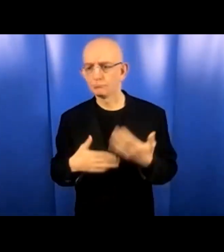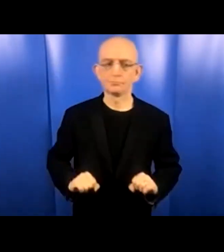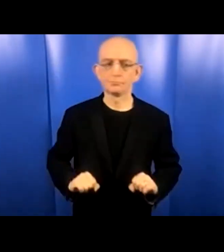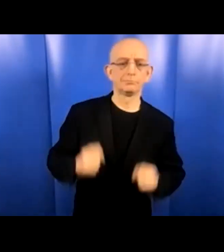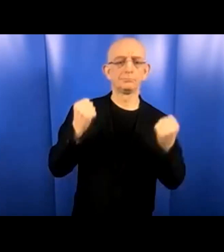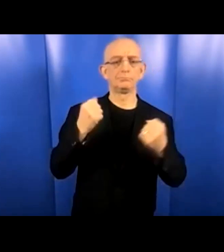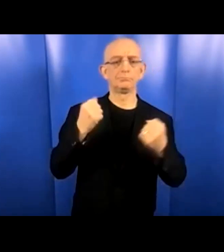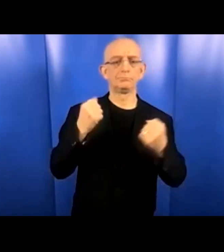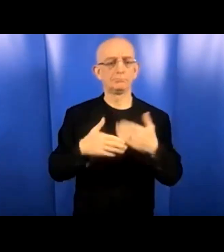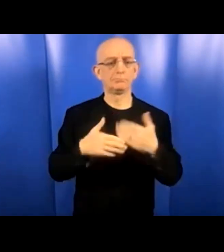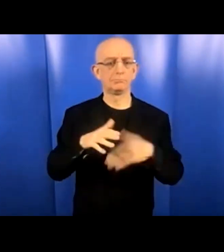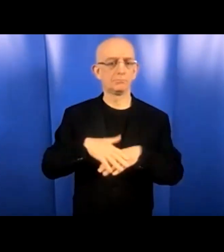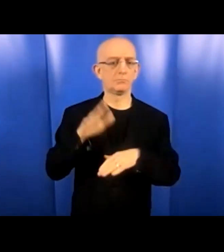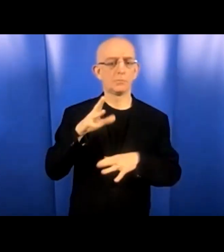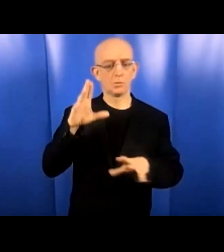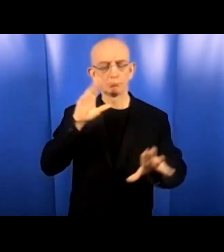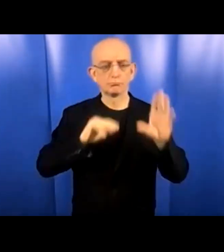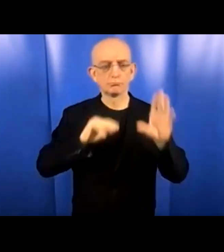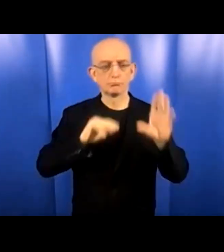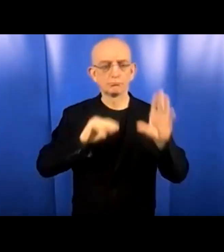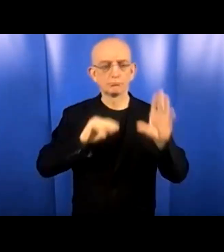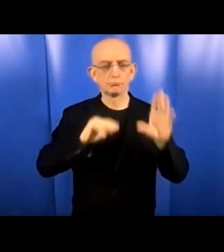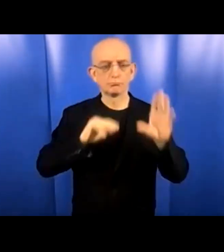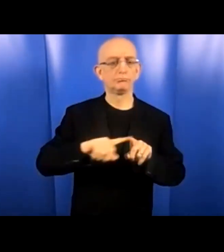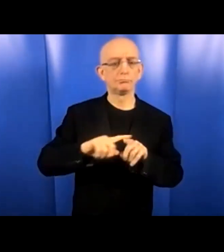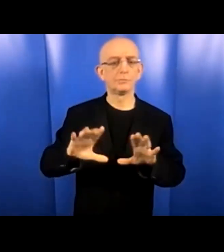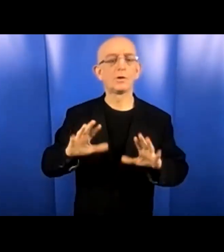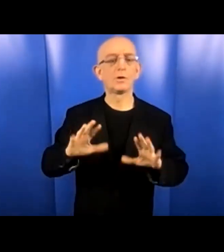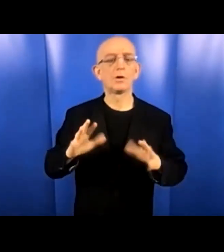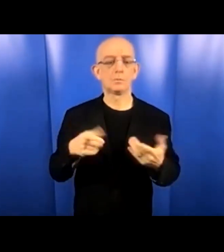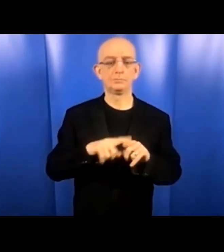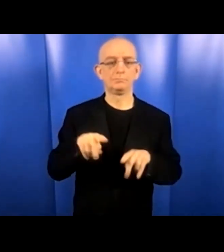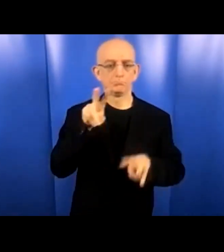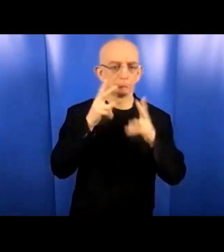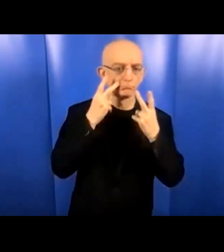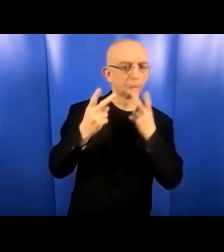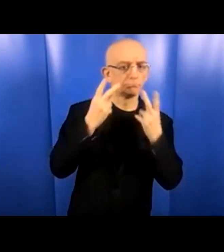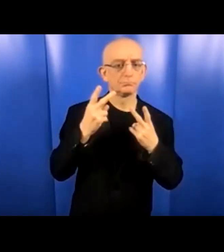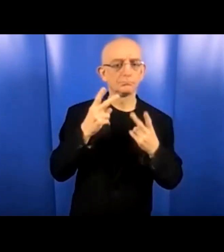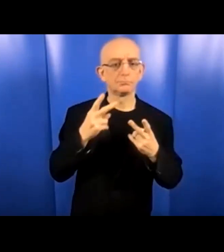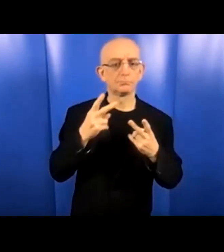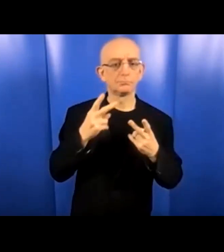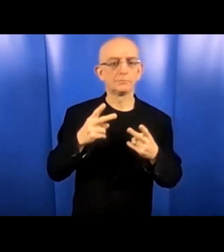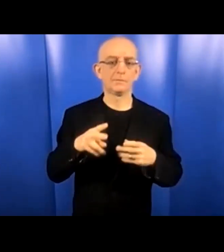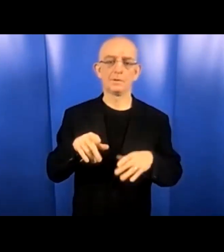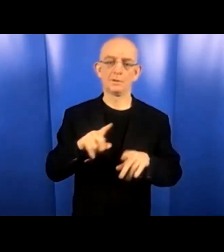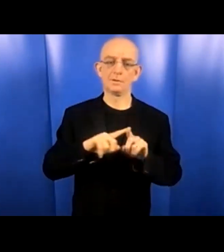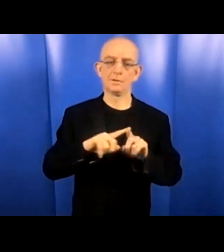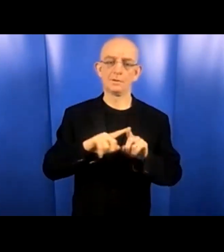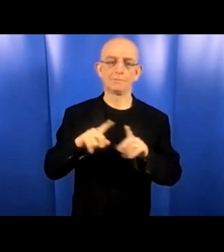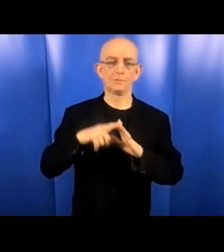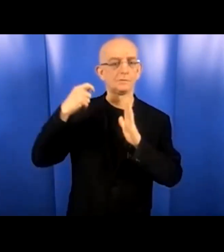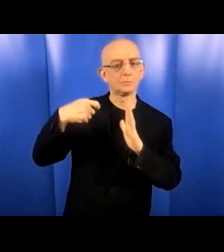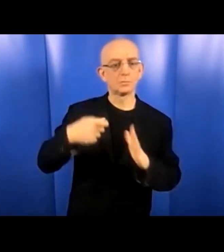through PDFs, that kind of thing. And so we need to make sure that our movements are catering to